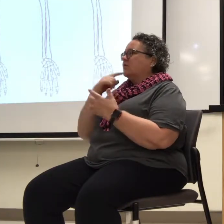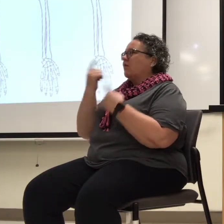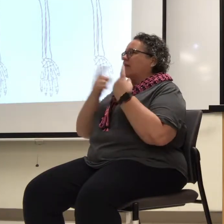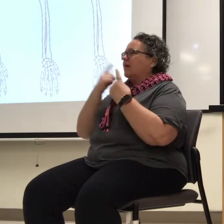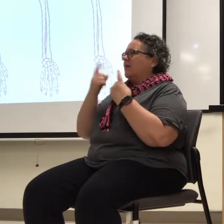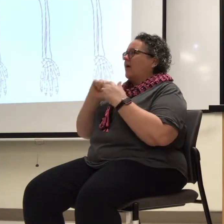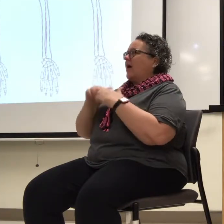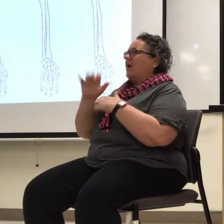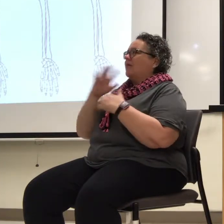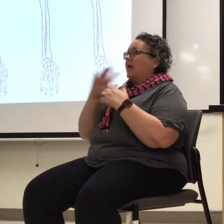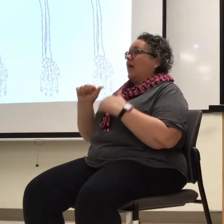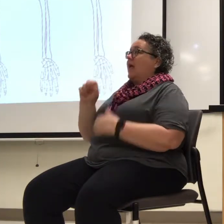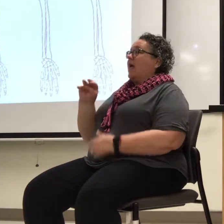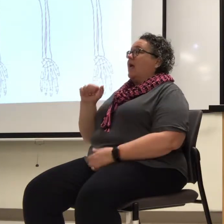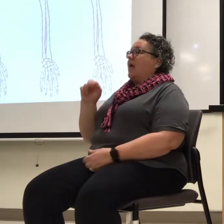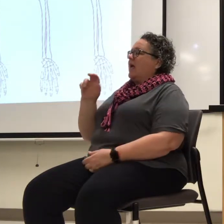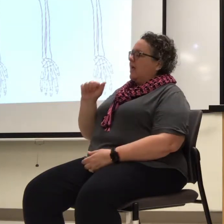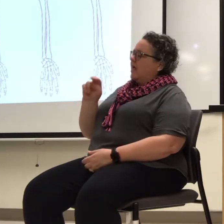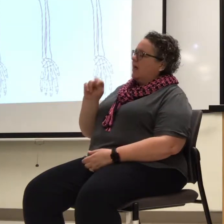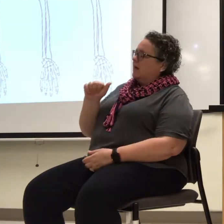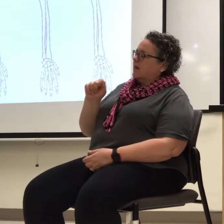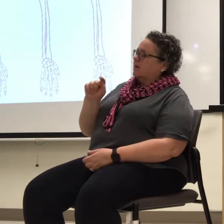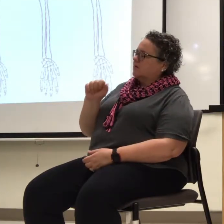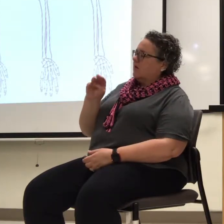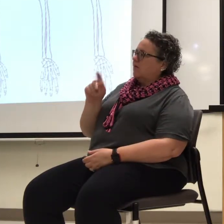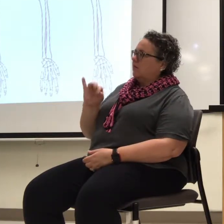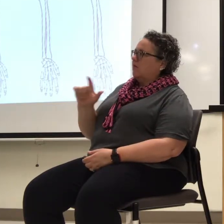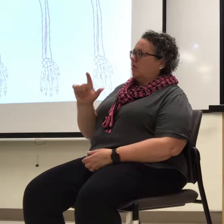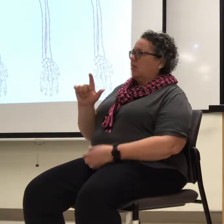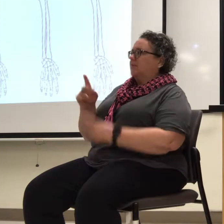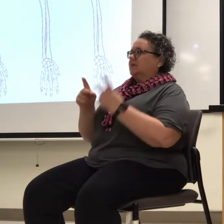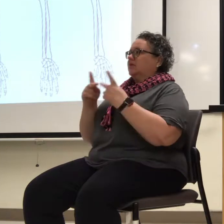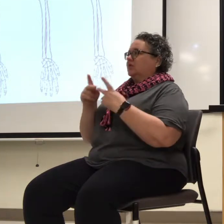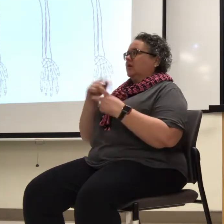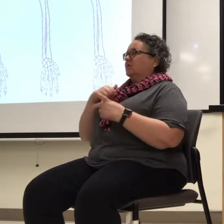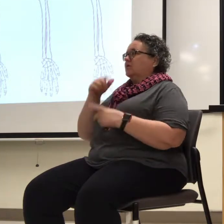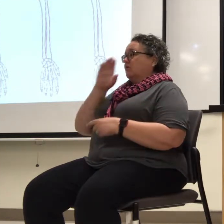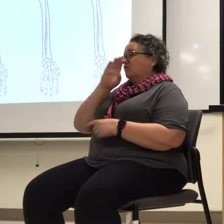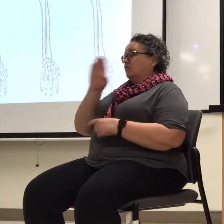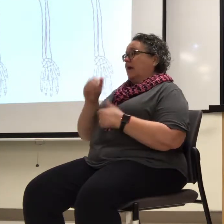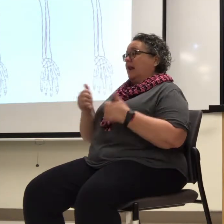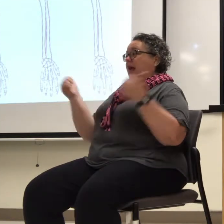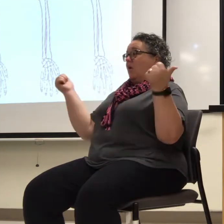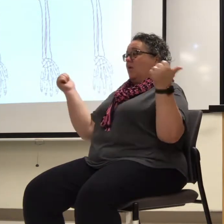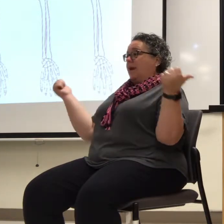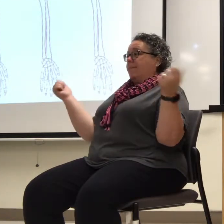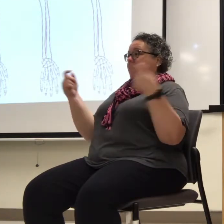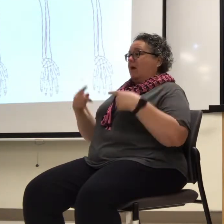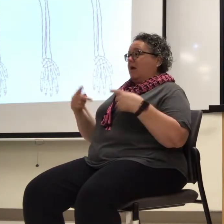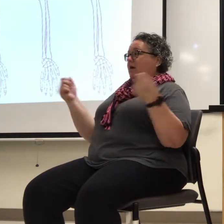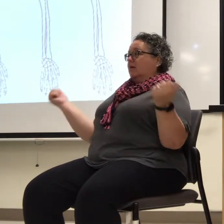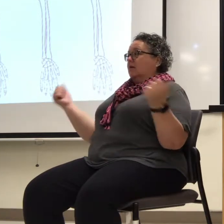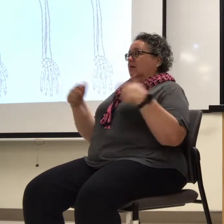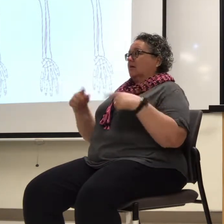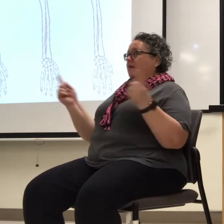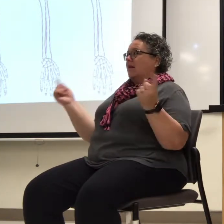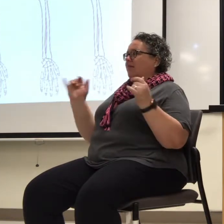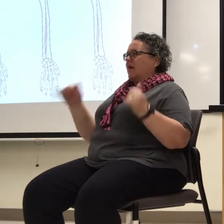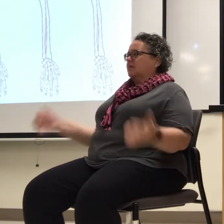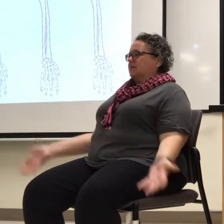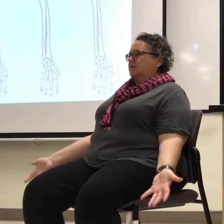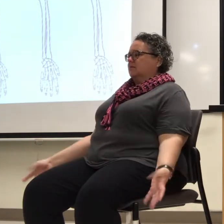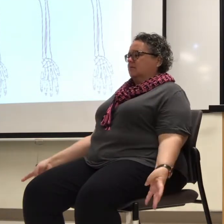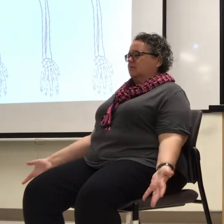forward, backwards, this movement, straight out, straight back, straight out, straight back. In the anatomical position, that's in the sagittal plane. That's what I